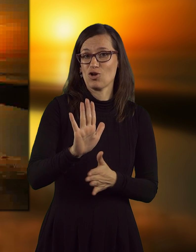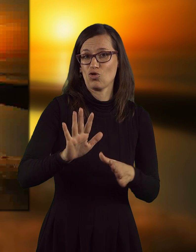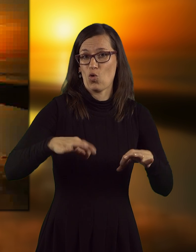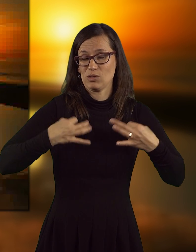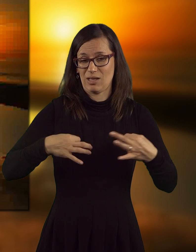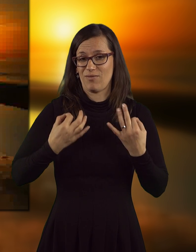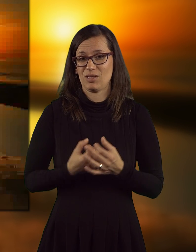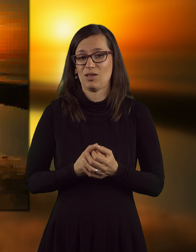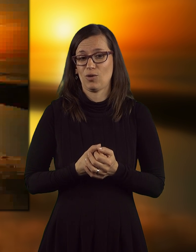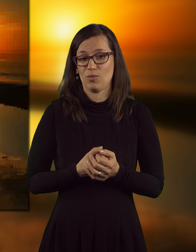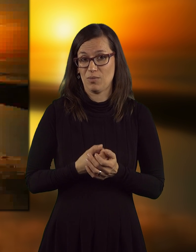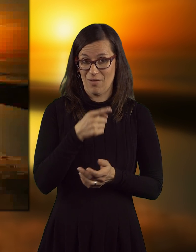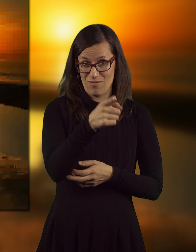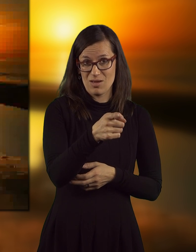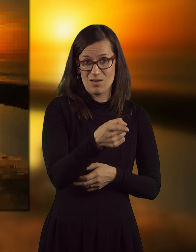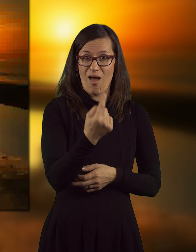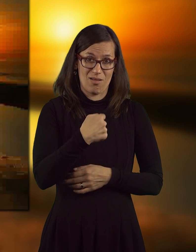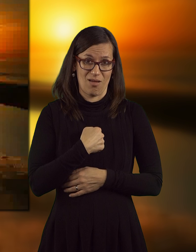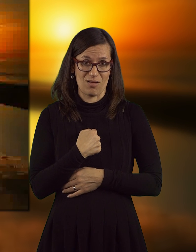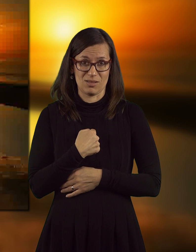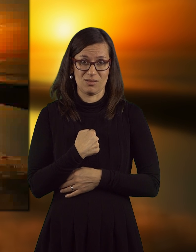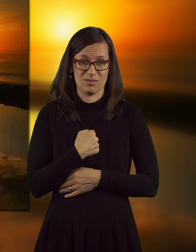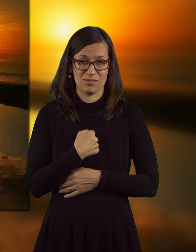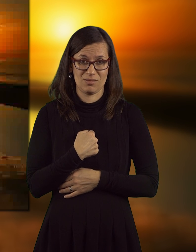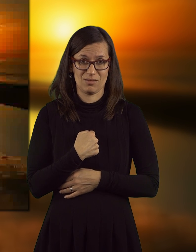happen? Yeah. You or me?